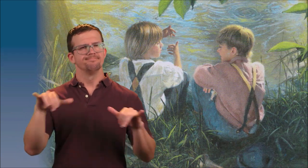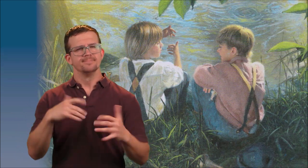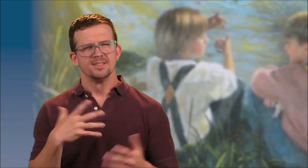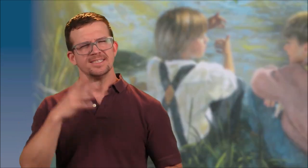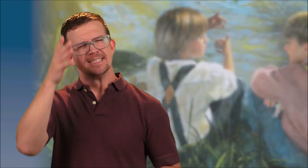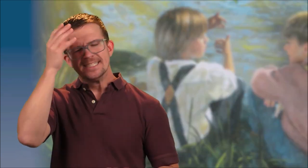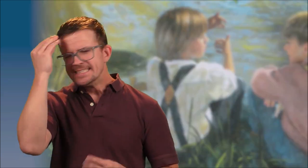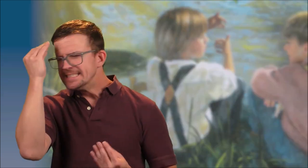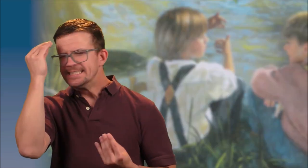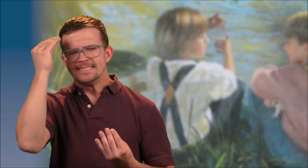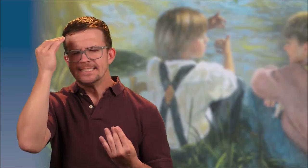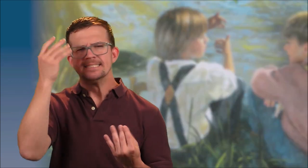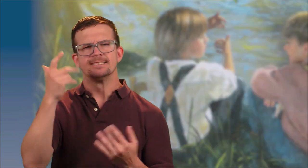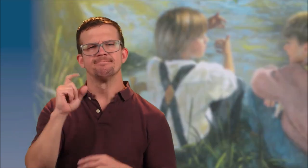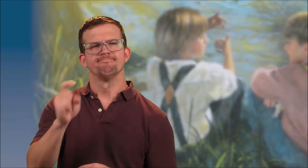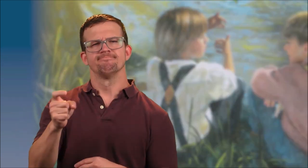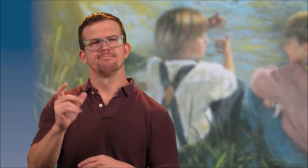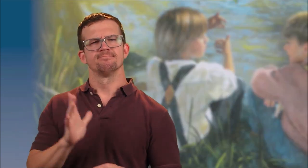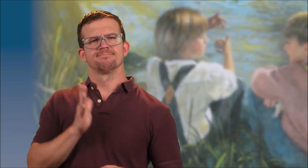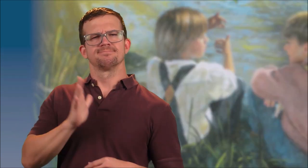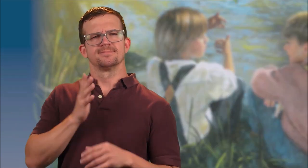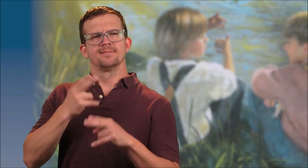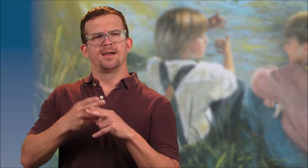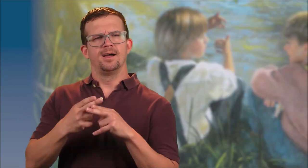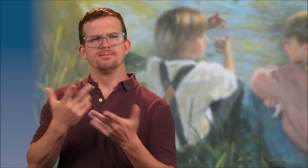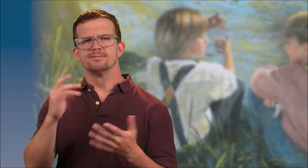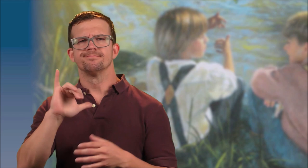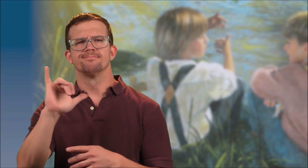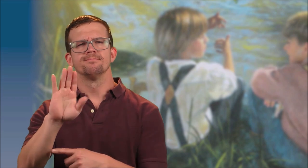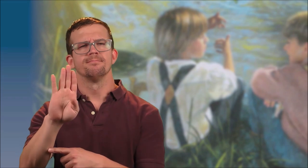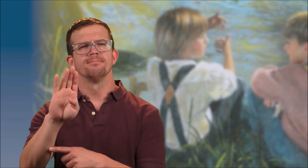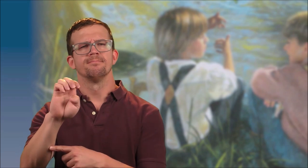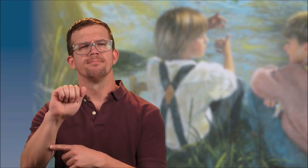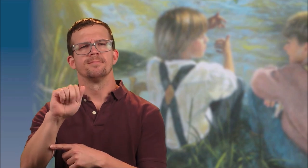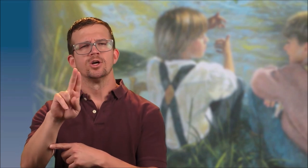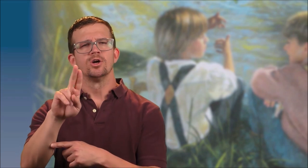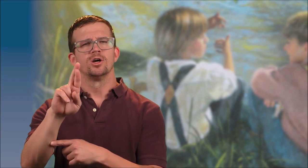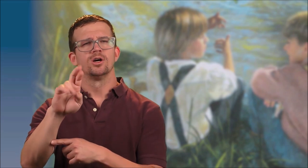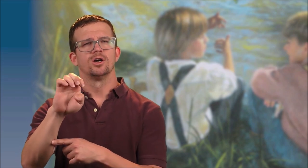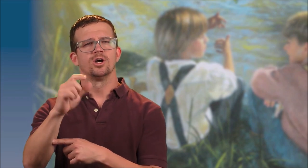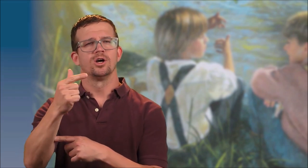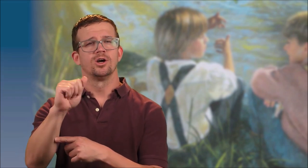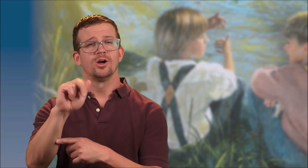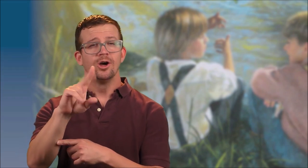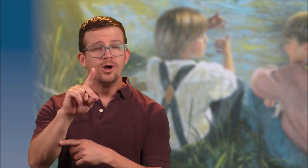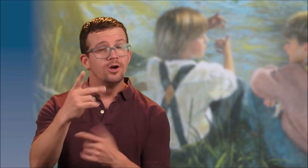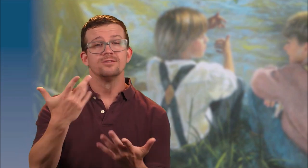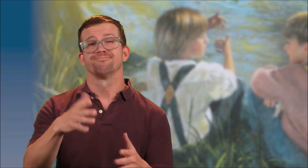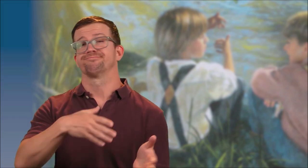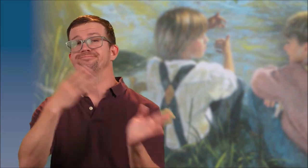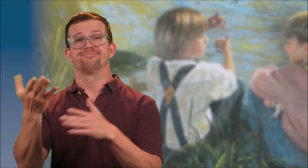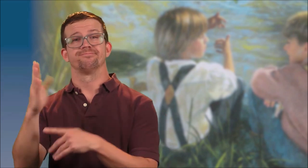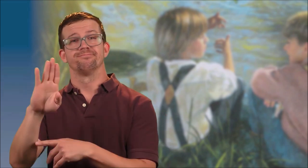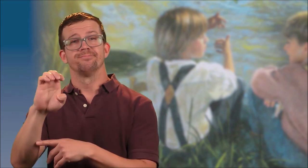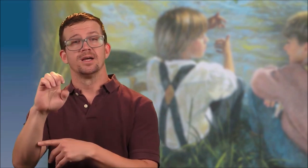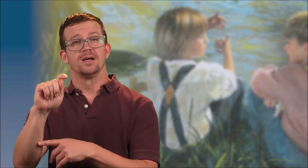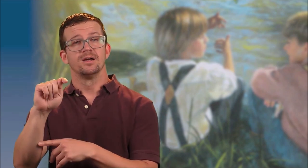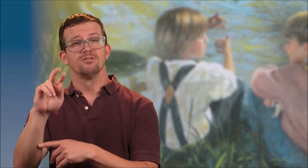name, but ma wanted to call me Lee. Pa kept thinking up fancier and